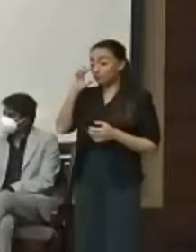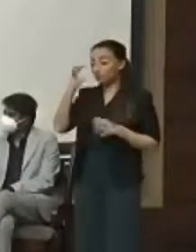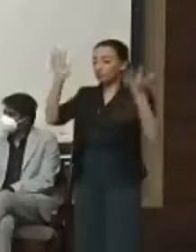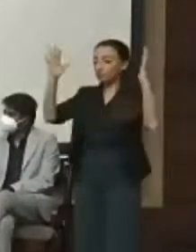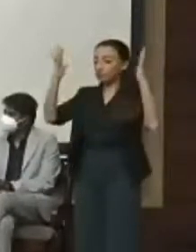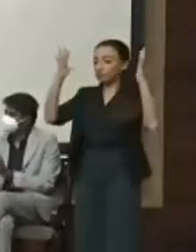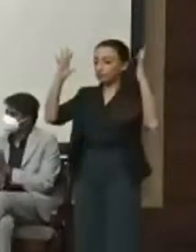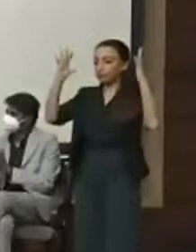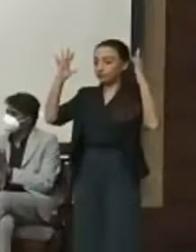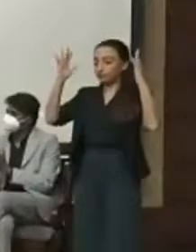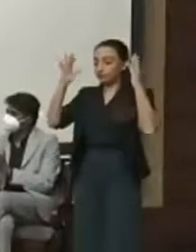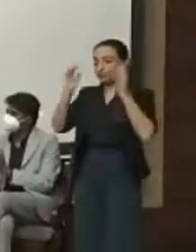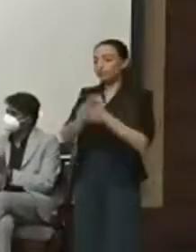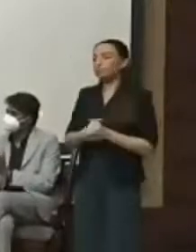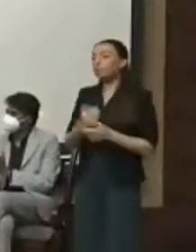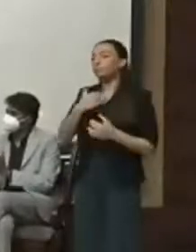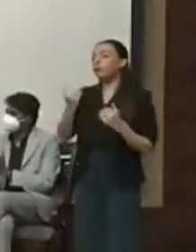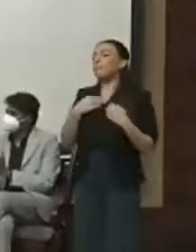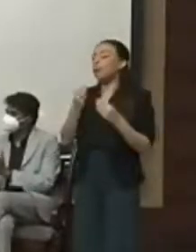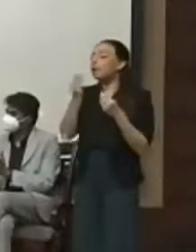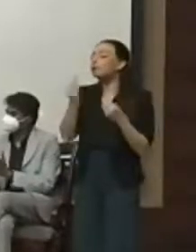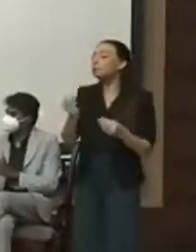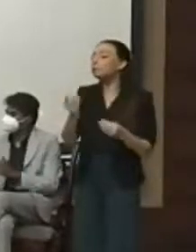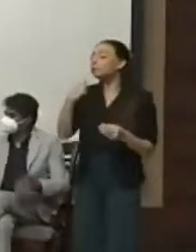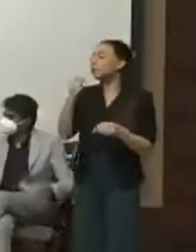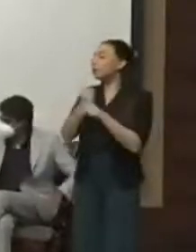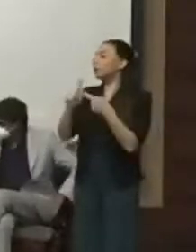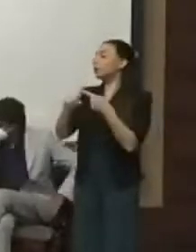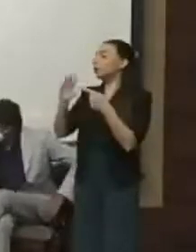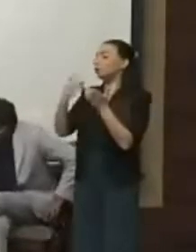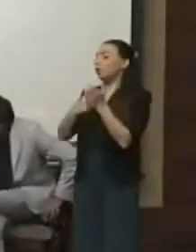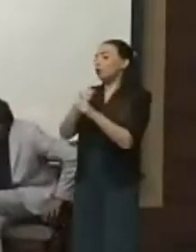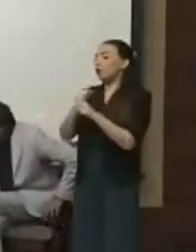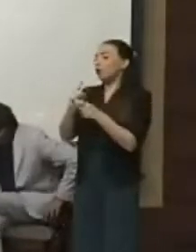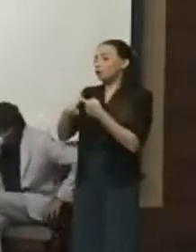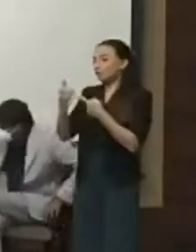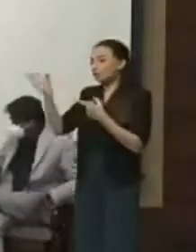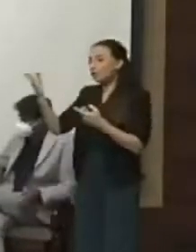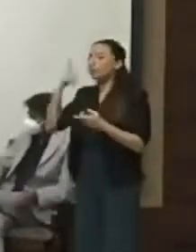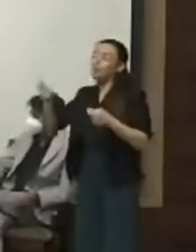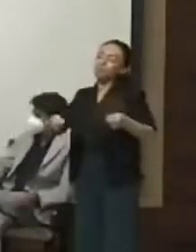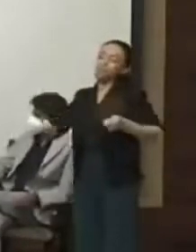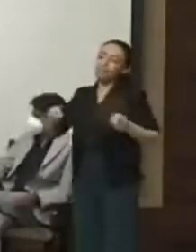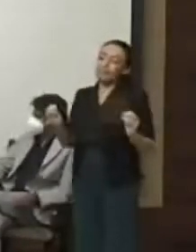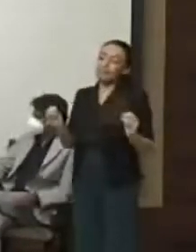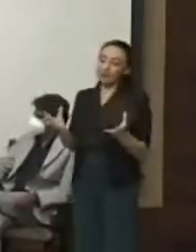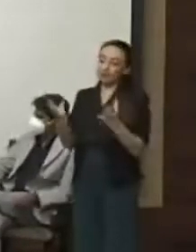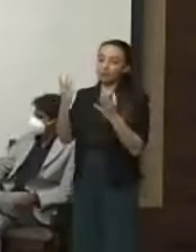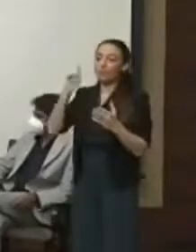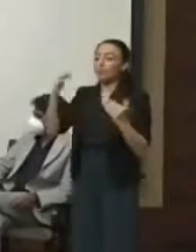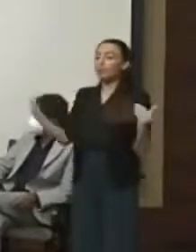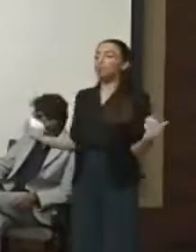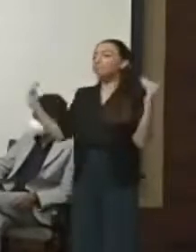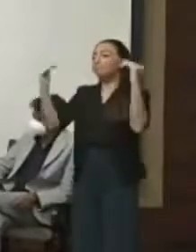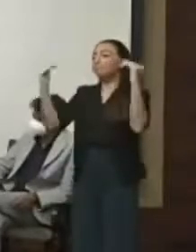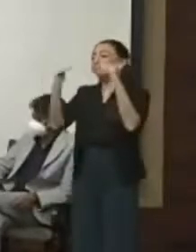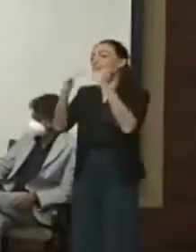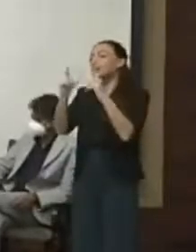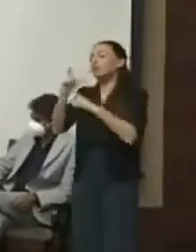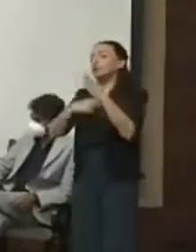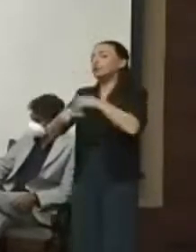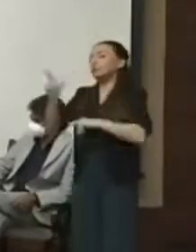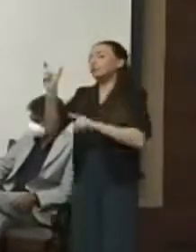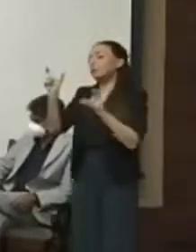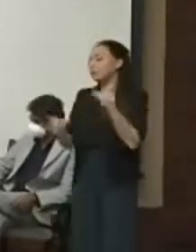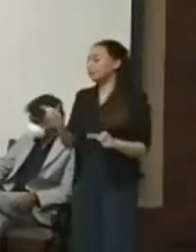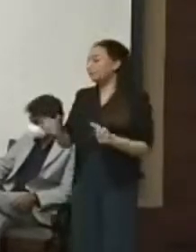And now I request Mr. George Abraham to moderate the session, Bridging the Gap for Persons with Disabilities. Over